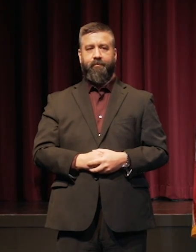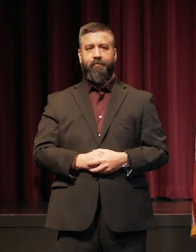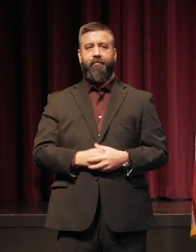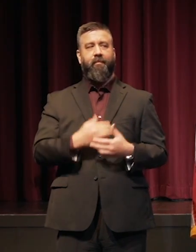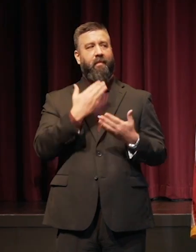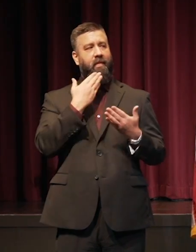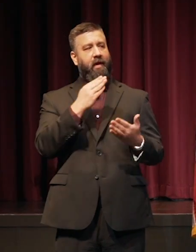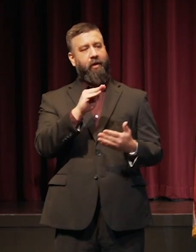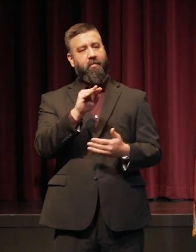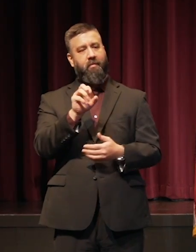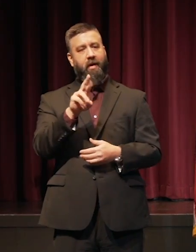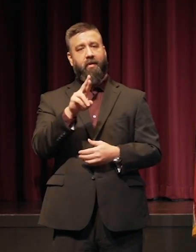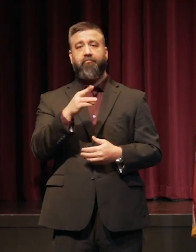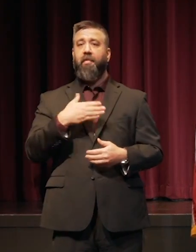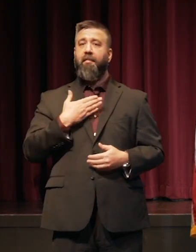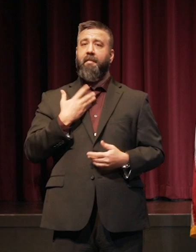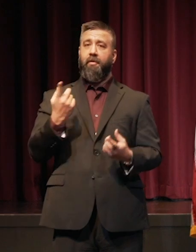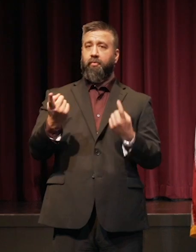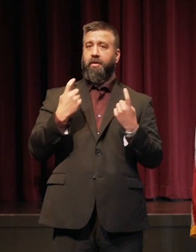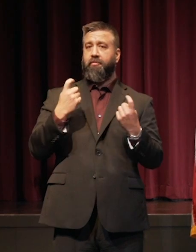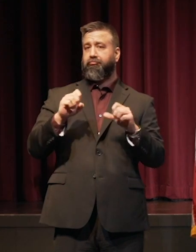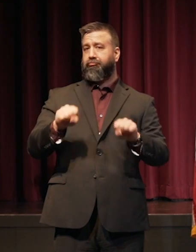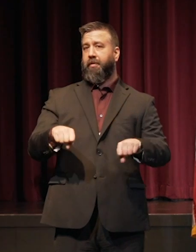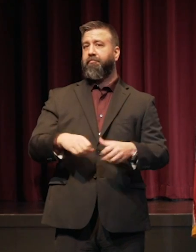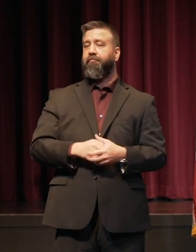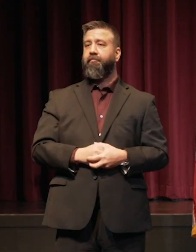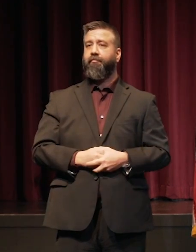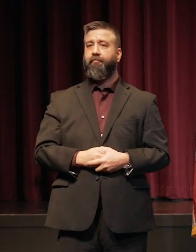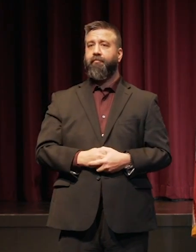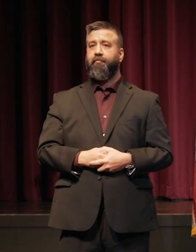Thank you, Mayor, and I'd be glad to take any questions.